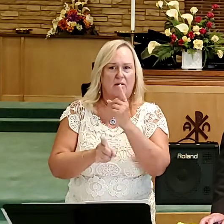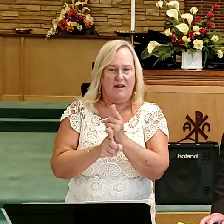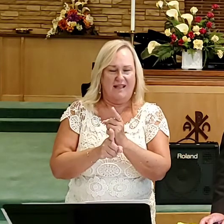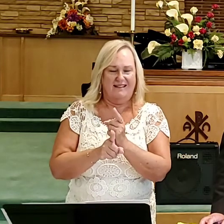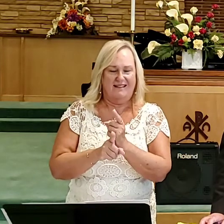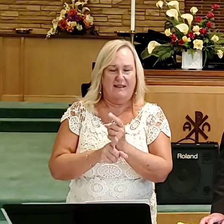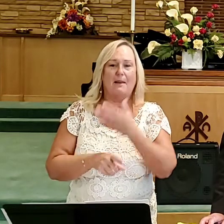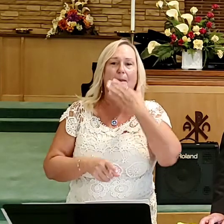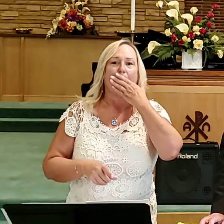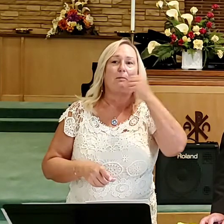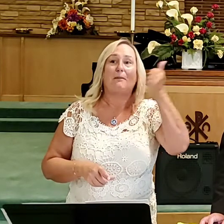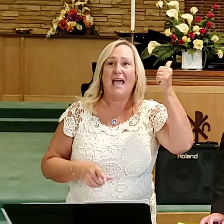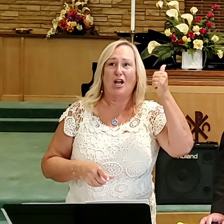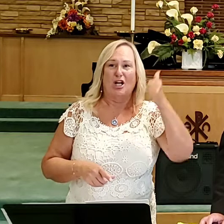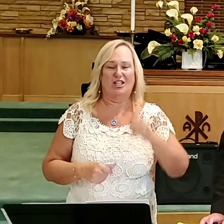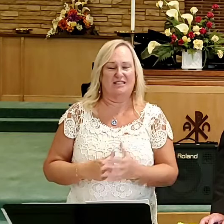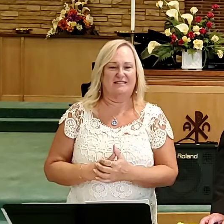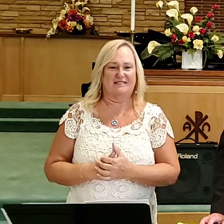Right. A better.